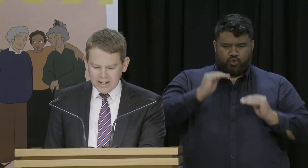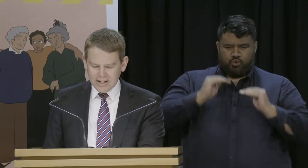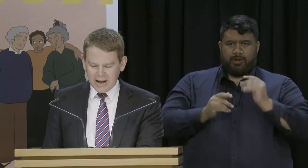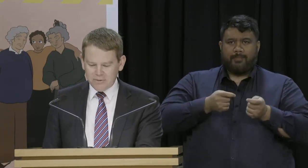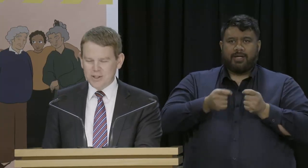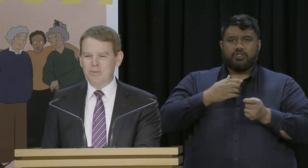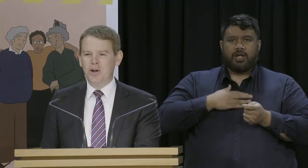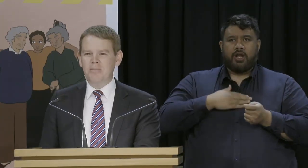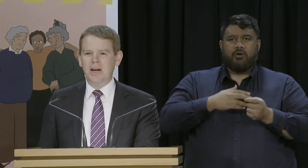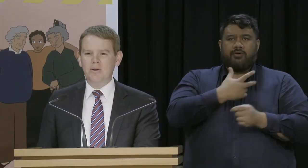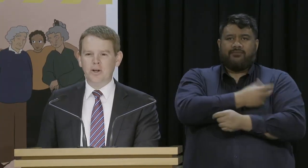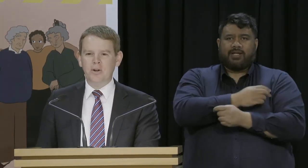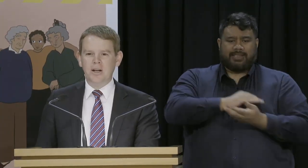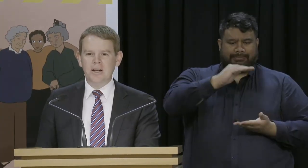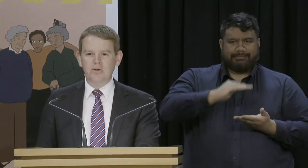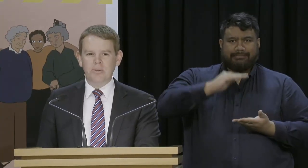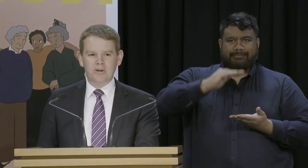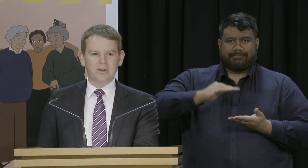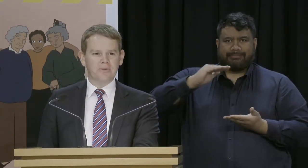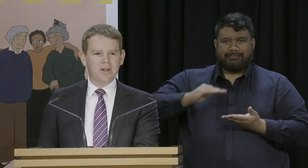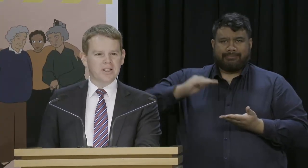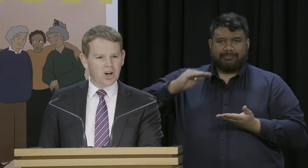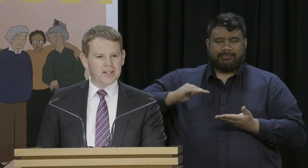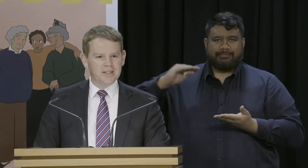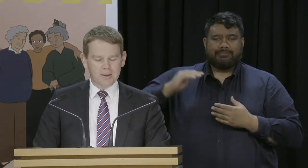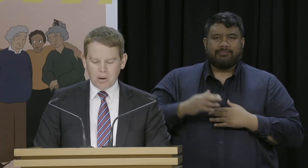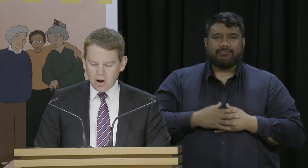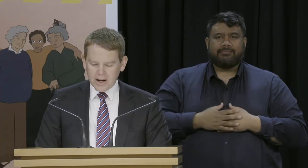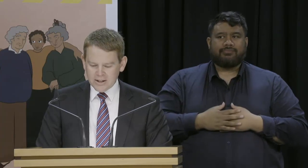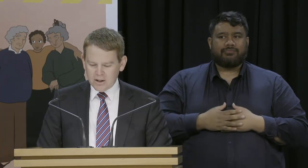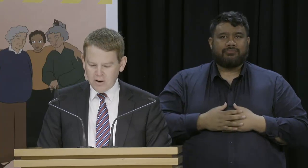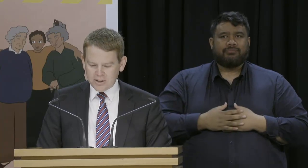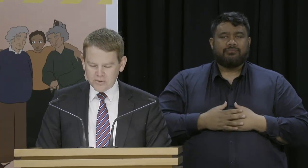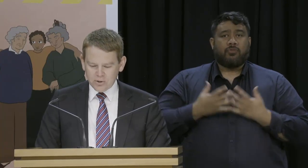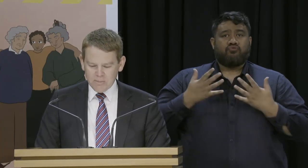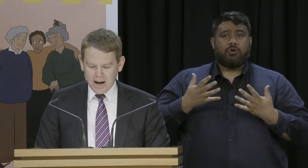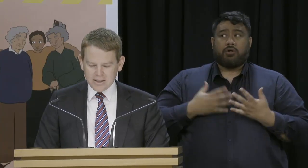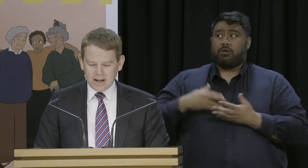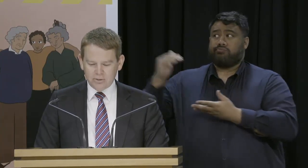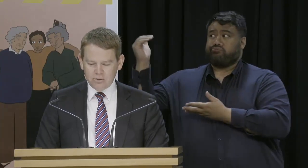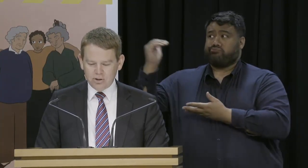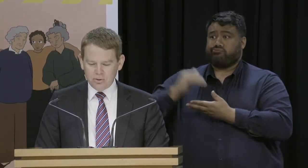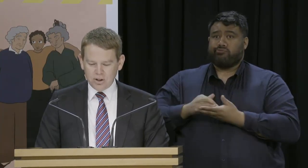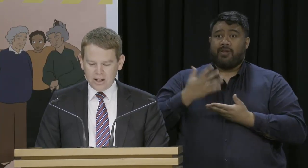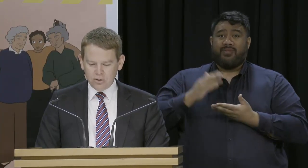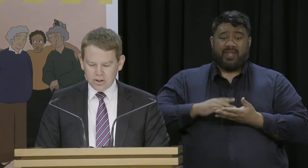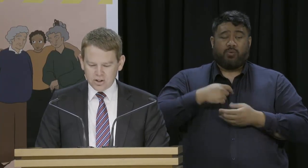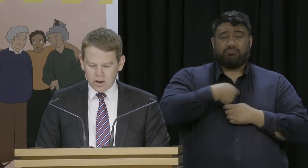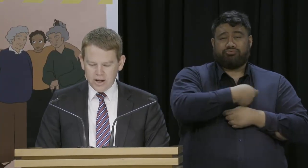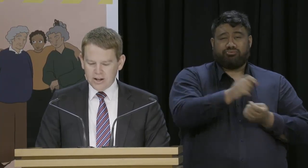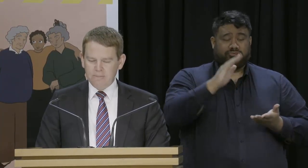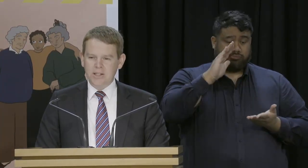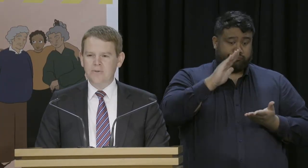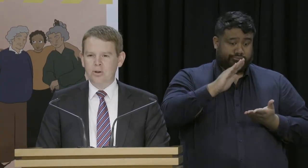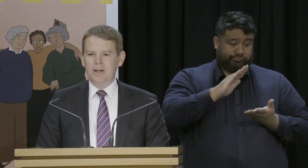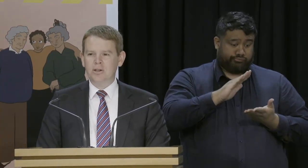been clear for some time now that we could enter a period of tight supply relative to demand through June and early